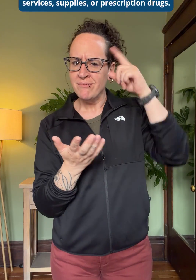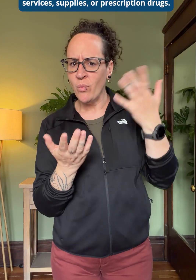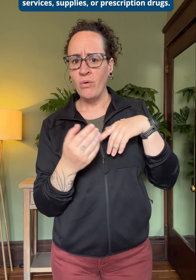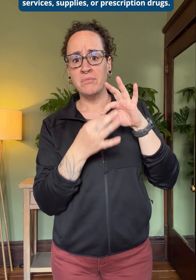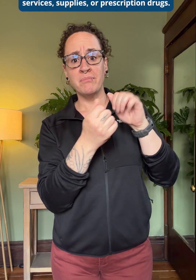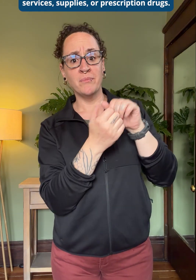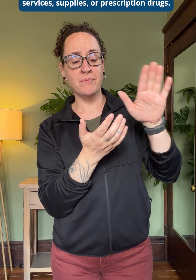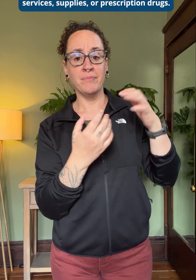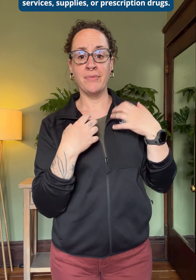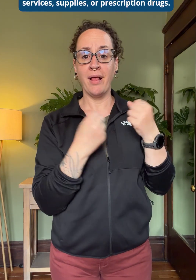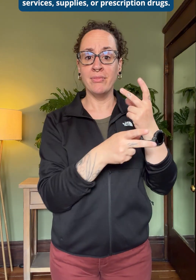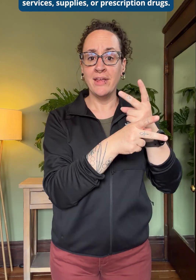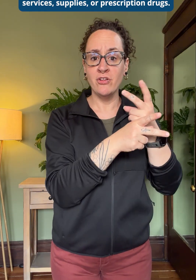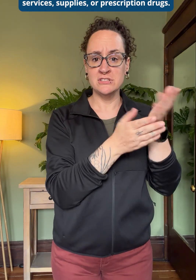are denied healthcare services,